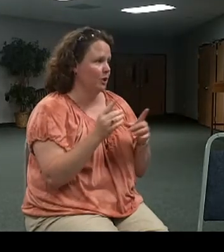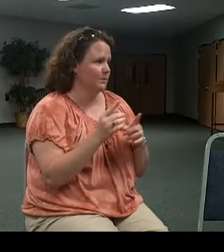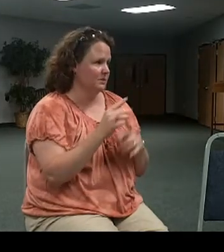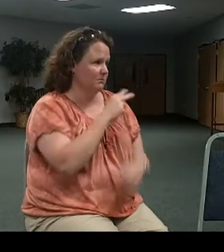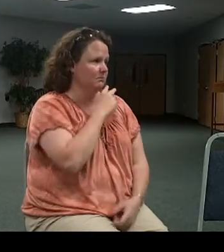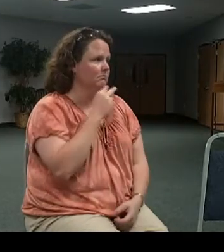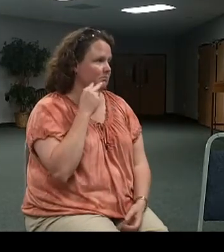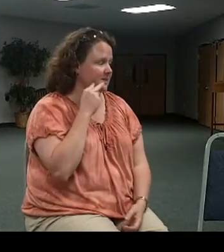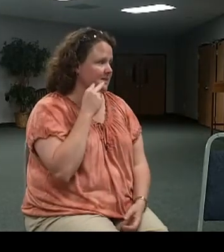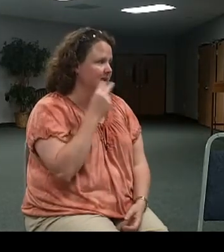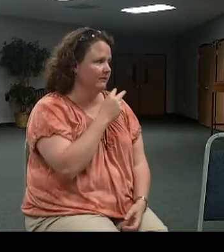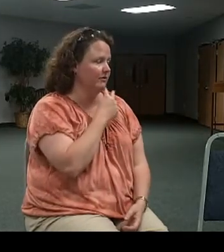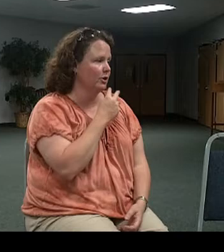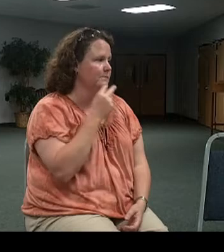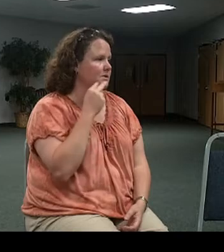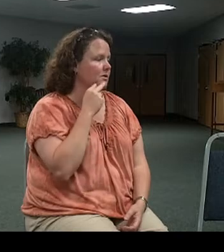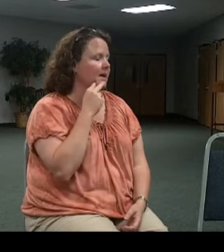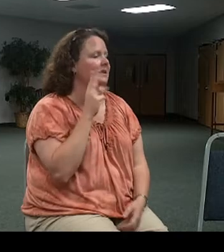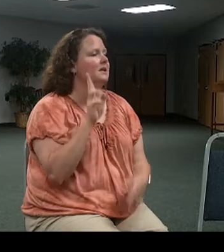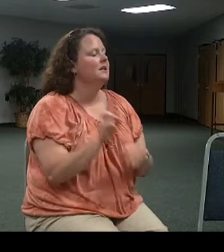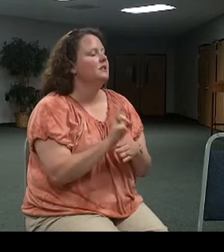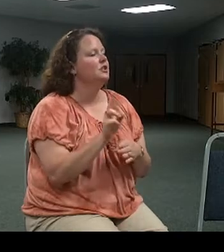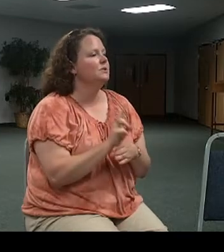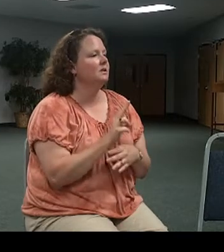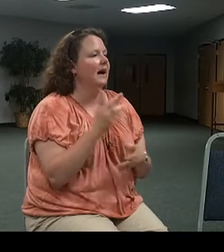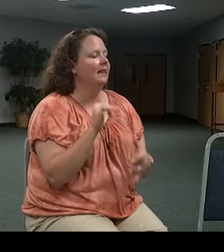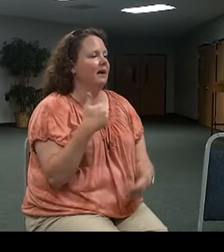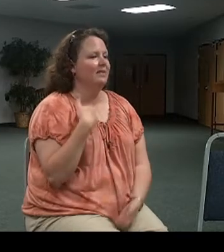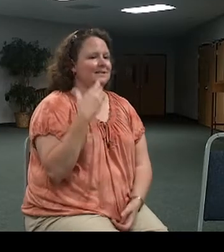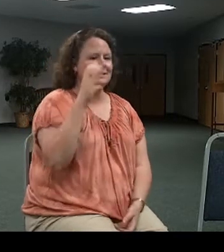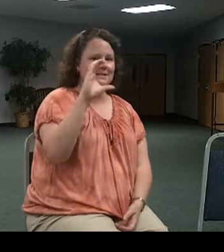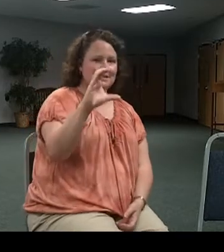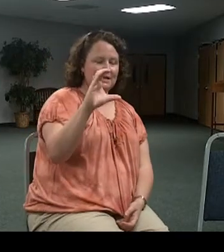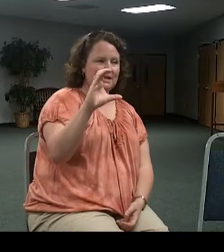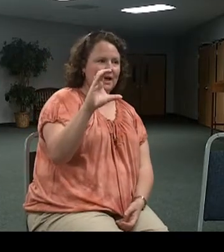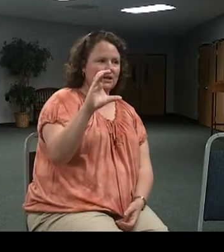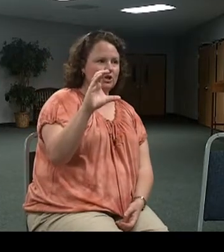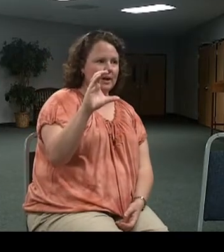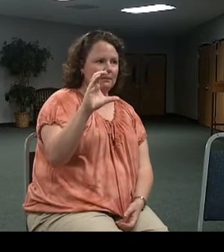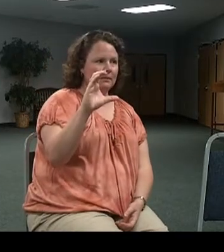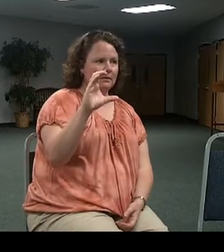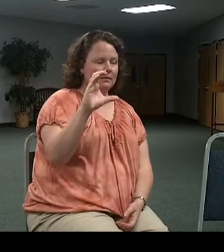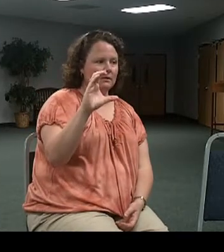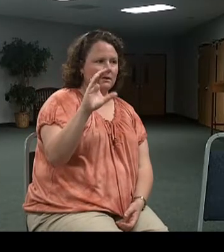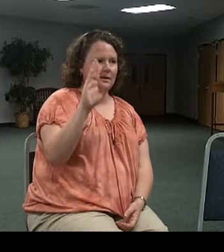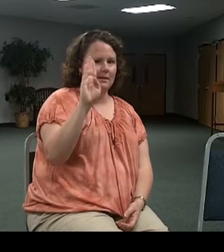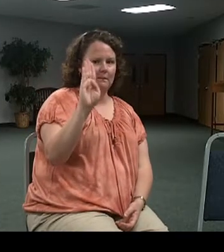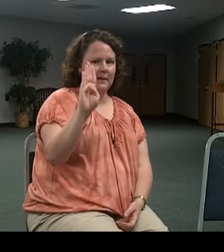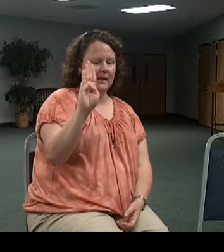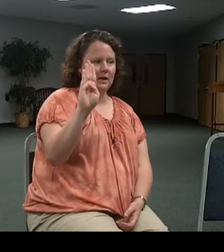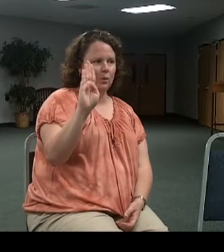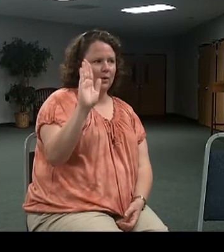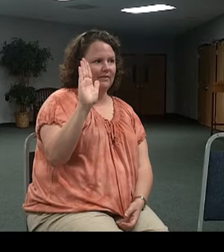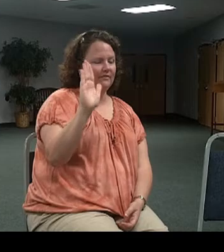verbs. This is a sign for verbs, okay? It's used a lot in there. This is the C handshake, the B or the